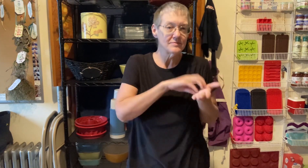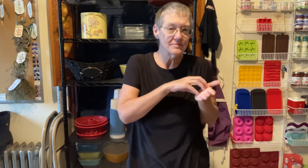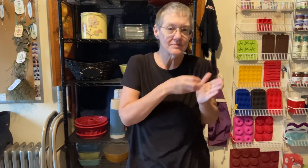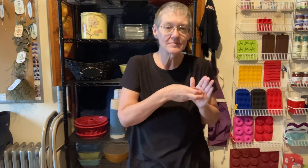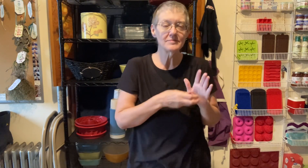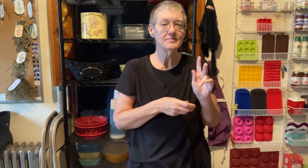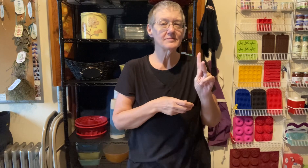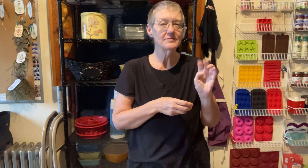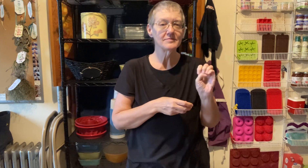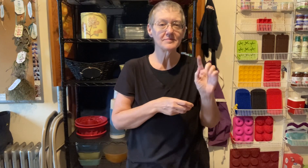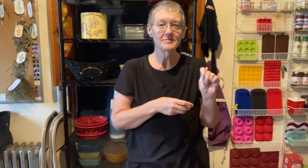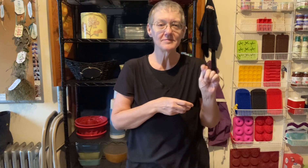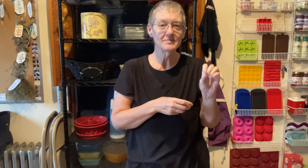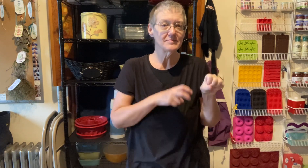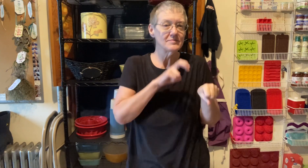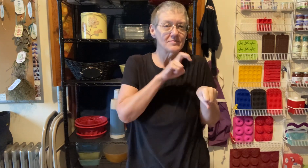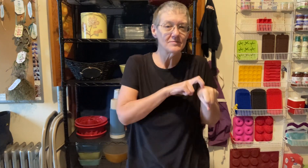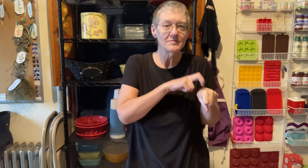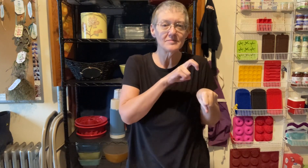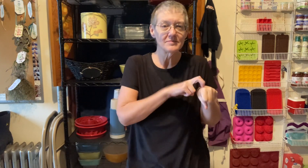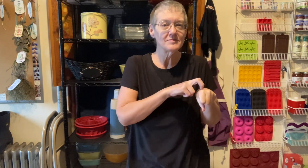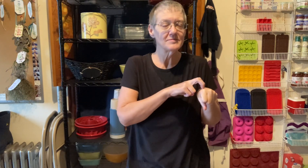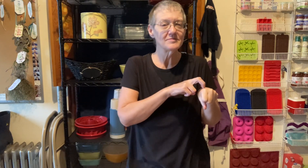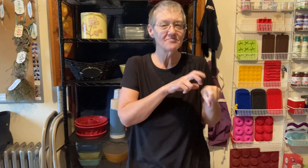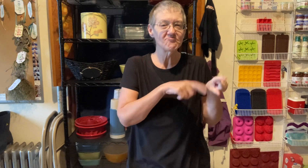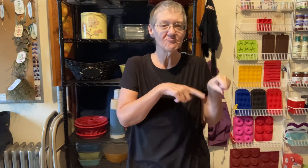keto cookies, keto chips.